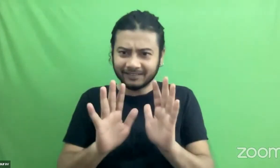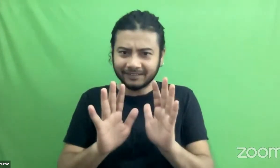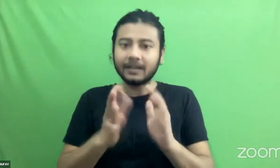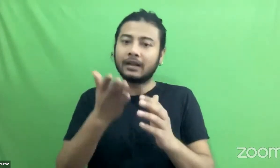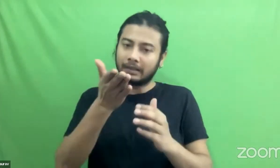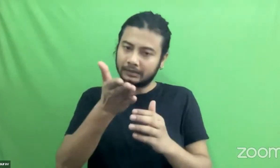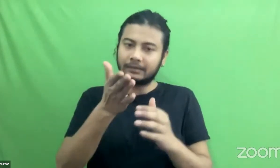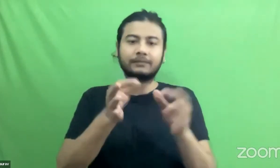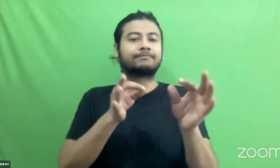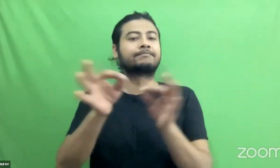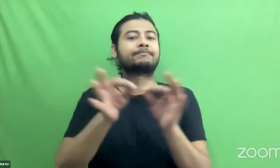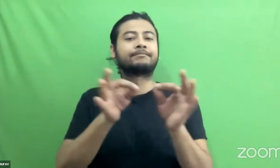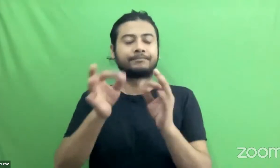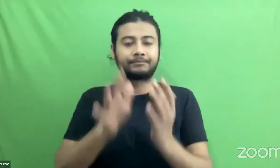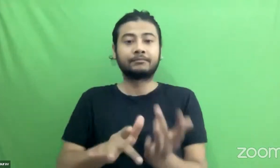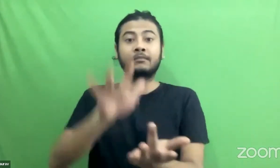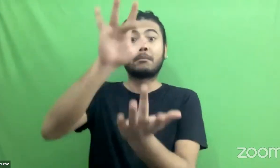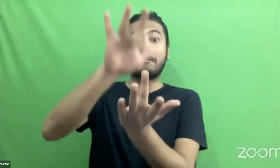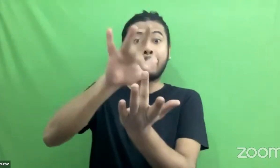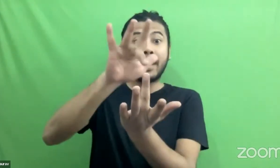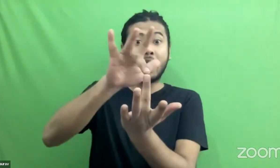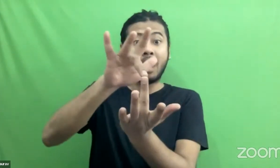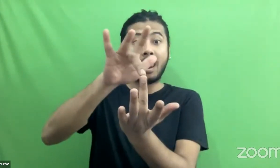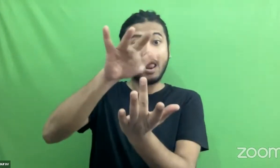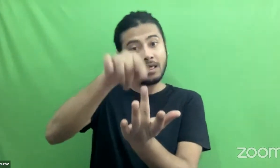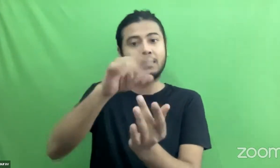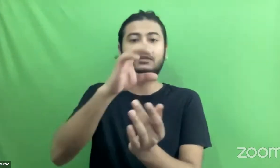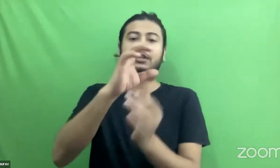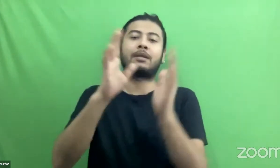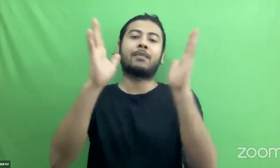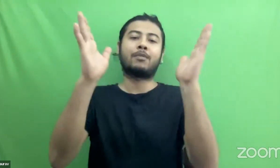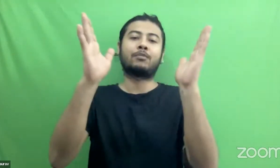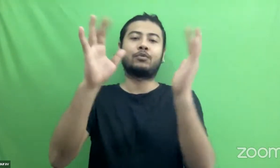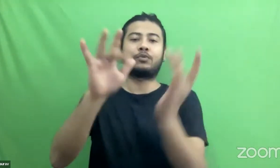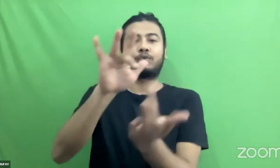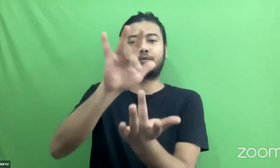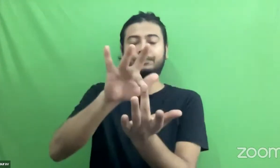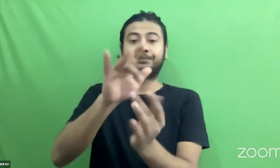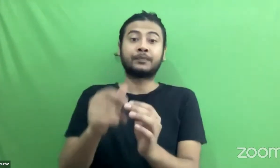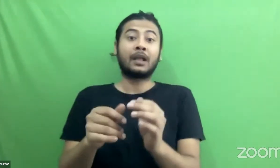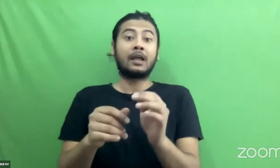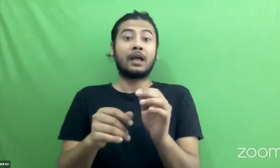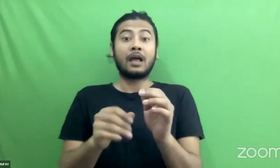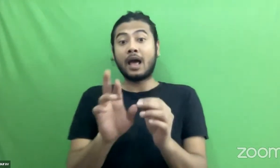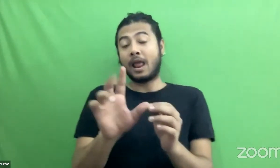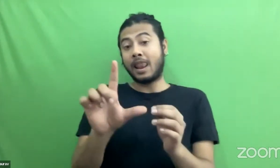And on his left, on our left, when we look at Chaitanya Mahaprabhu, his left side is Balaram or Nityanand.